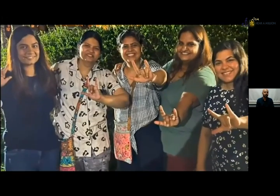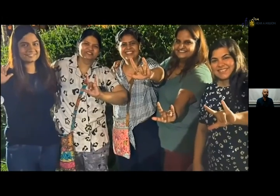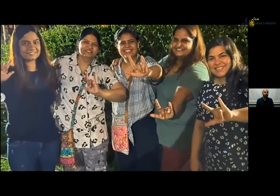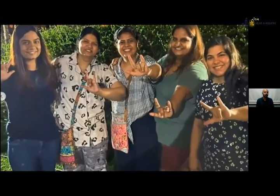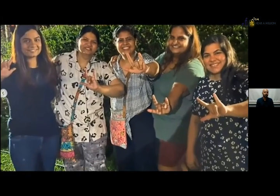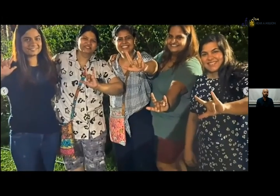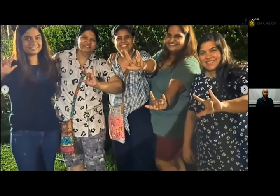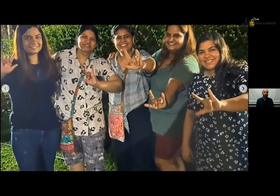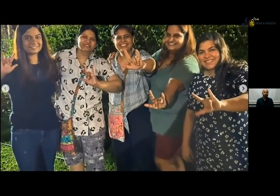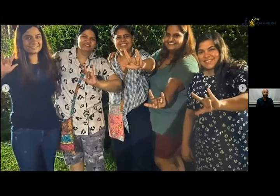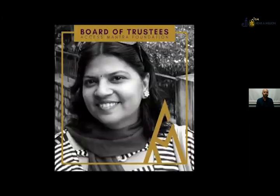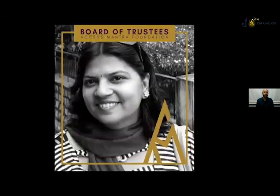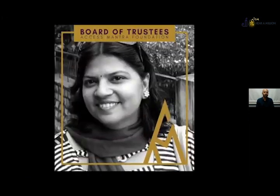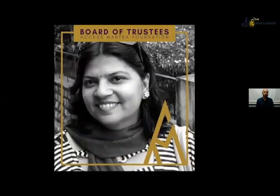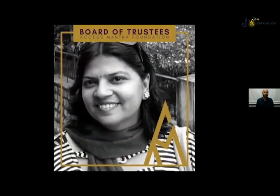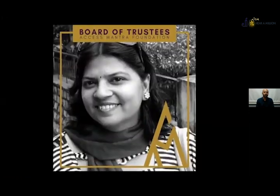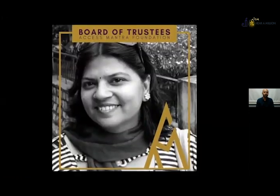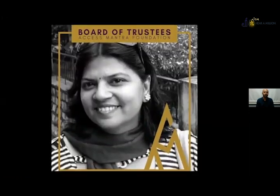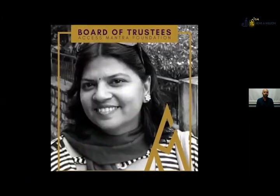explain?